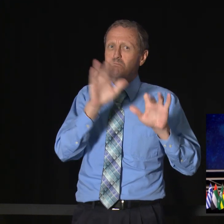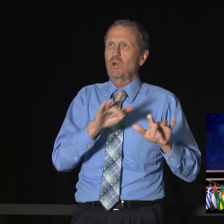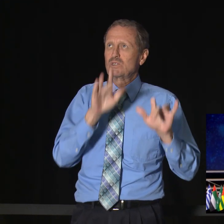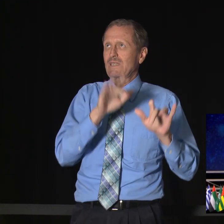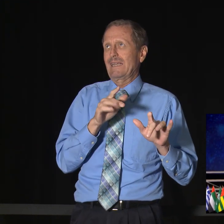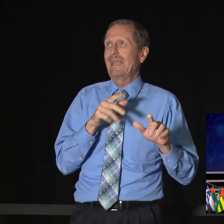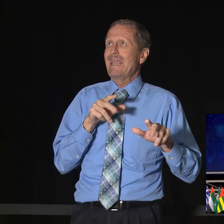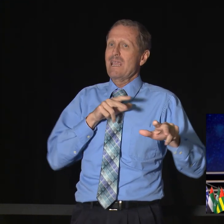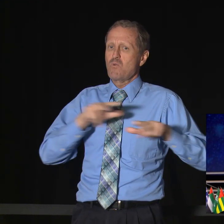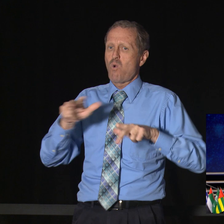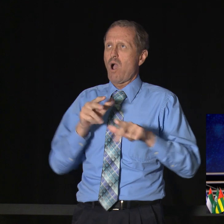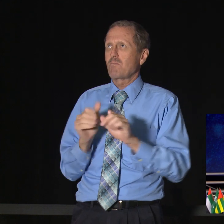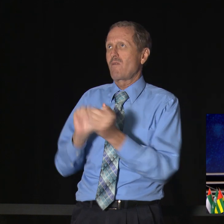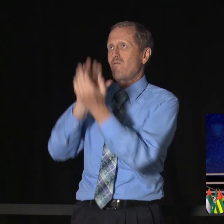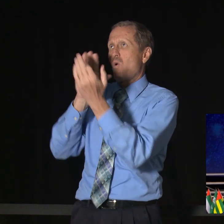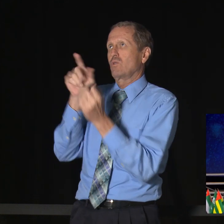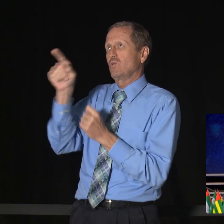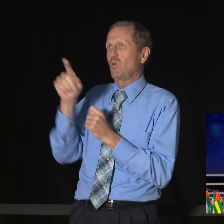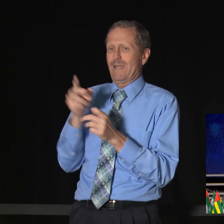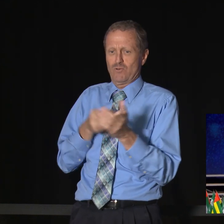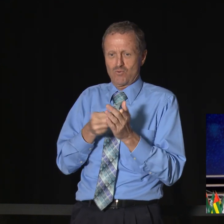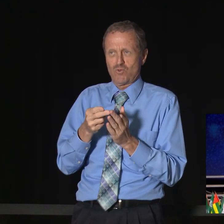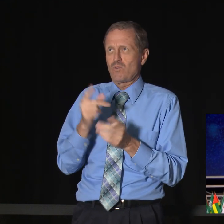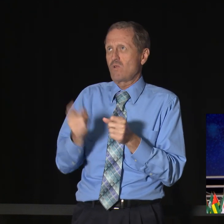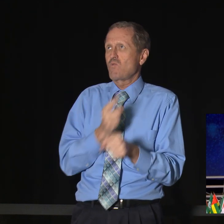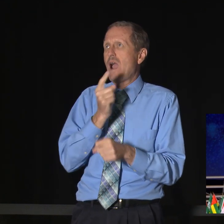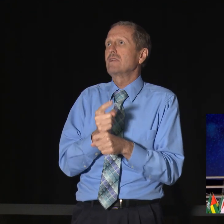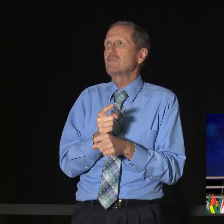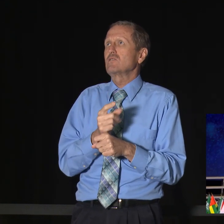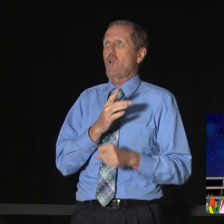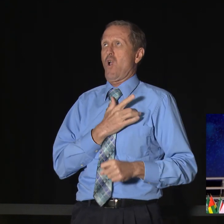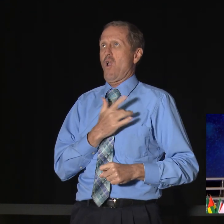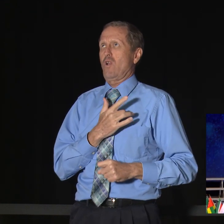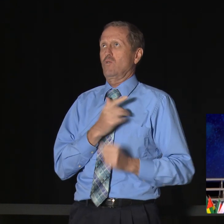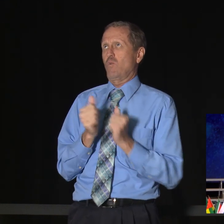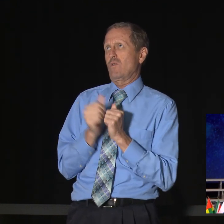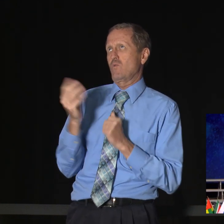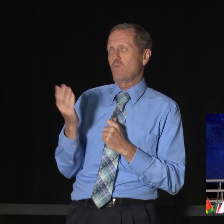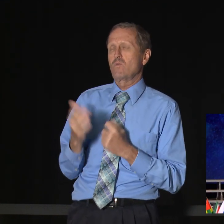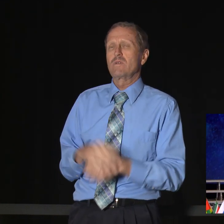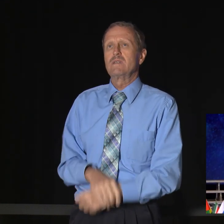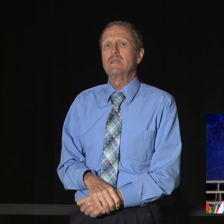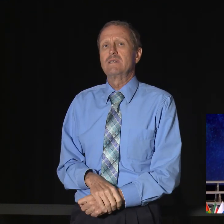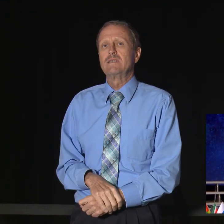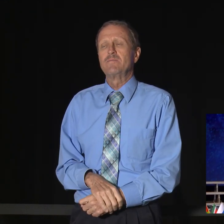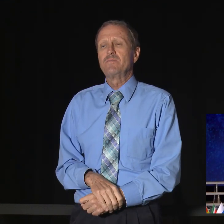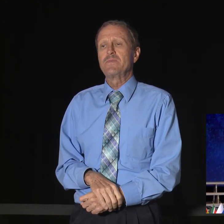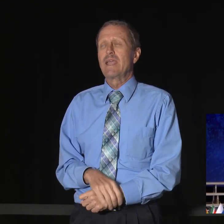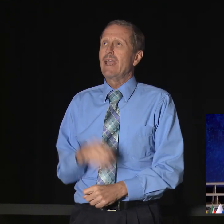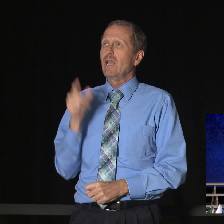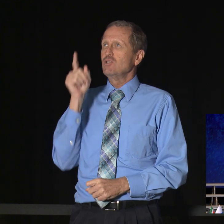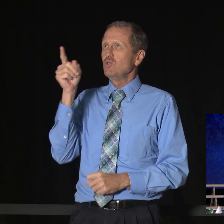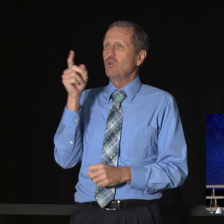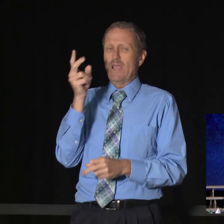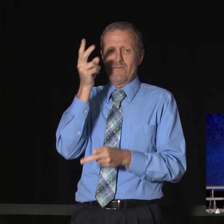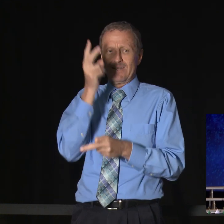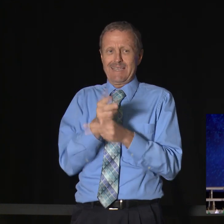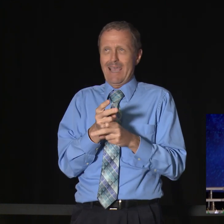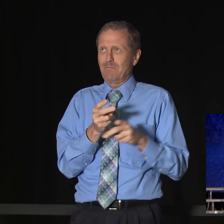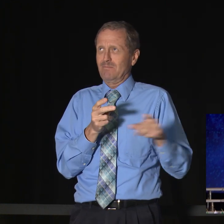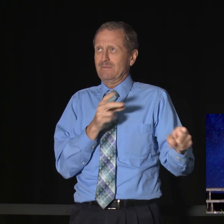walked before thee in truth and in righteousness and in uprightness of heart with thee. And thou hast kept for